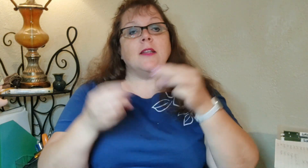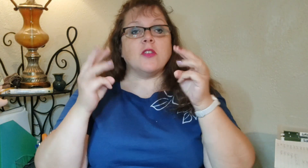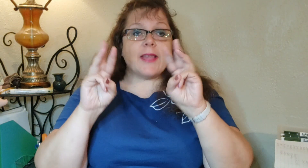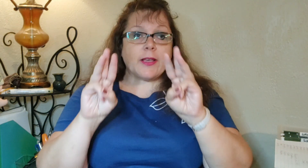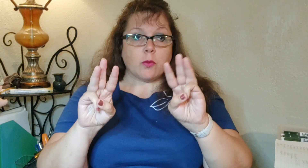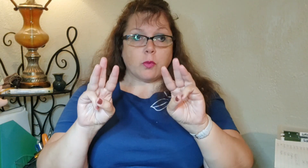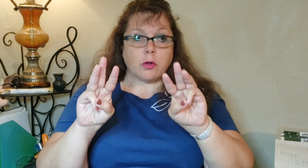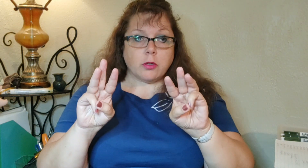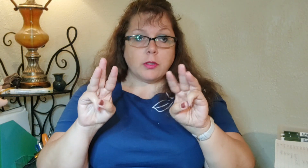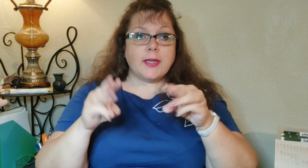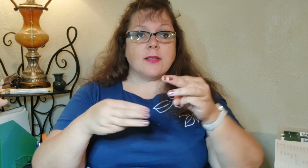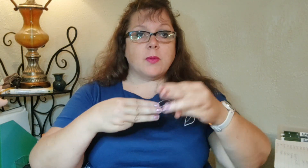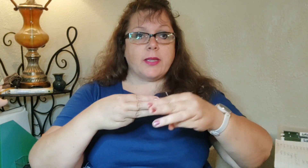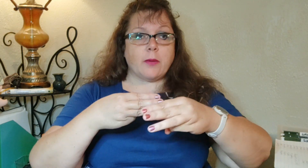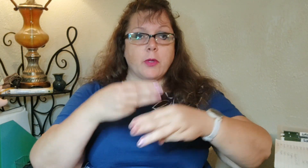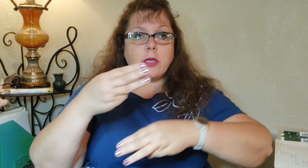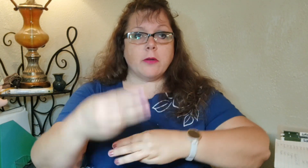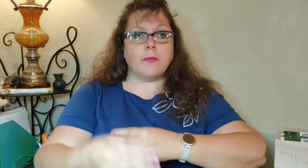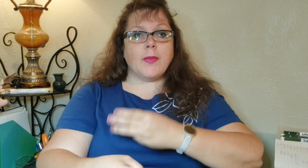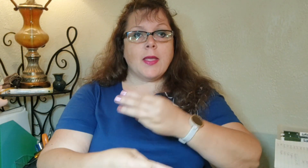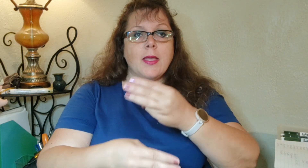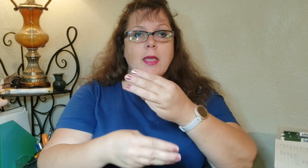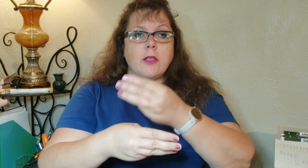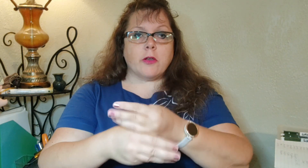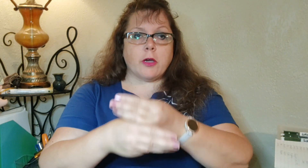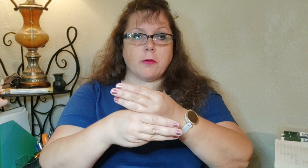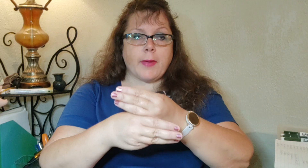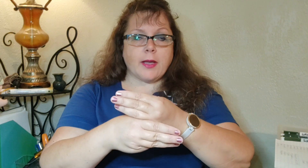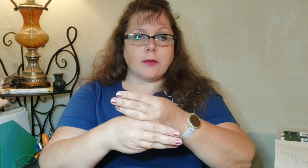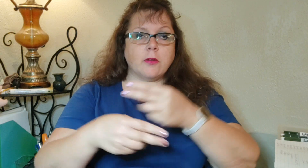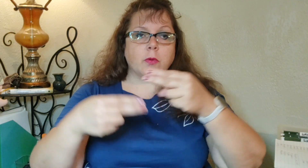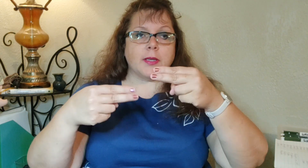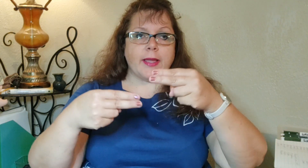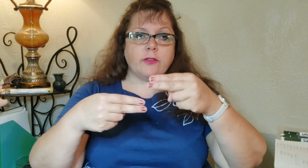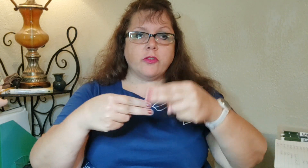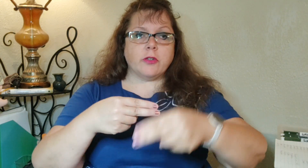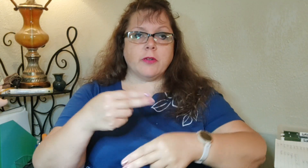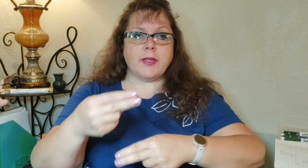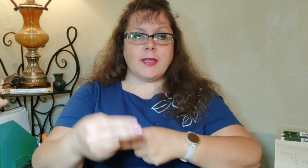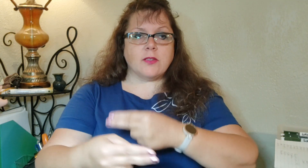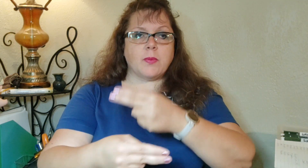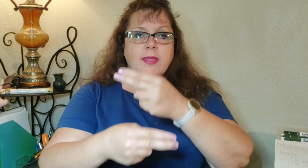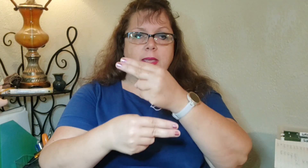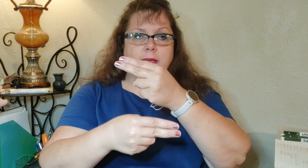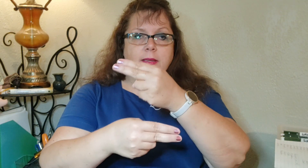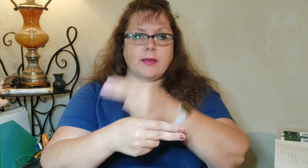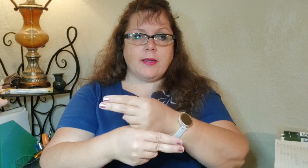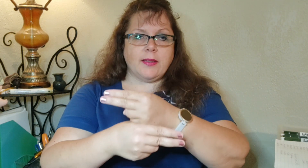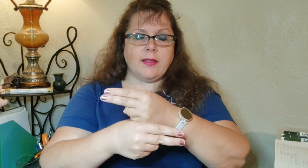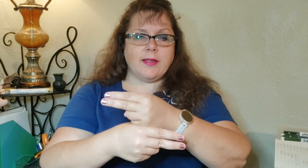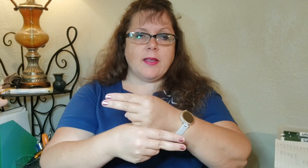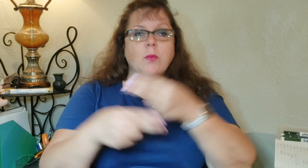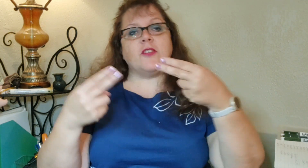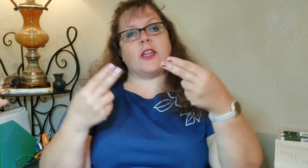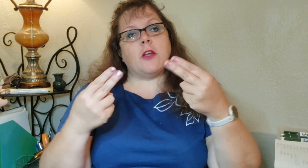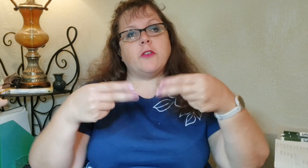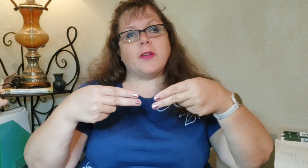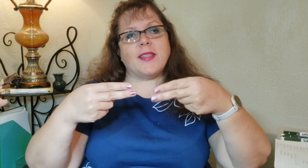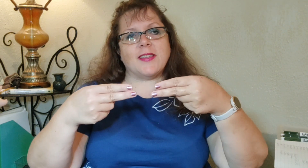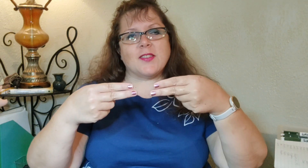Just like world is with W, and you go around. Well, nature is with the N, which I know doing it this